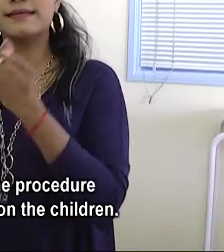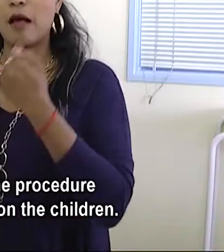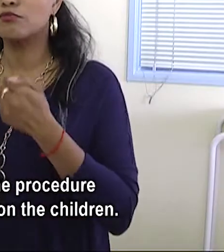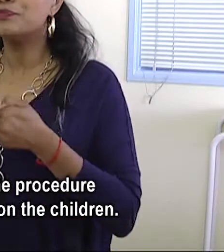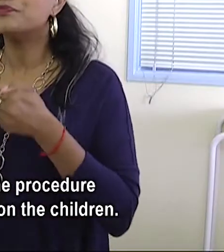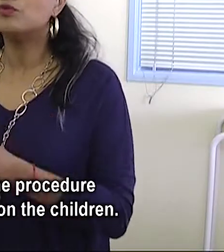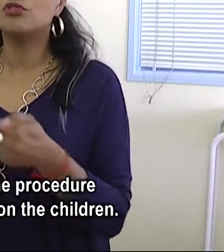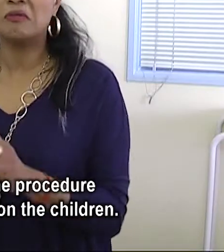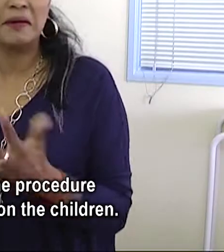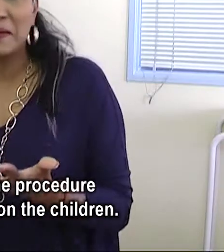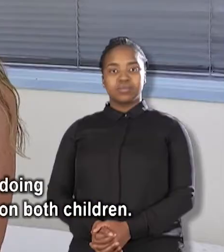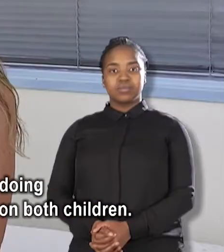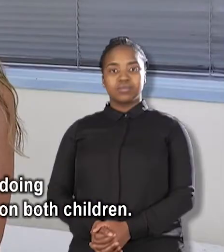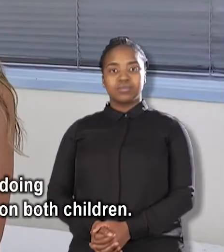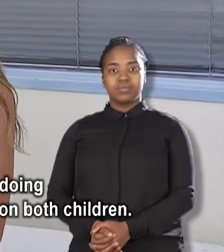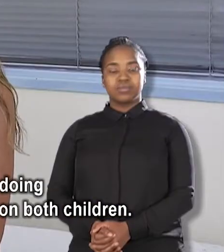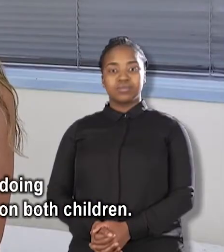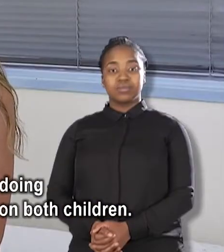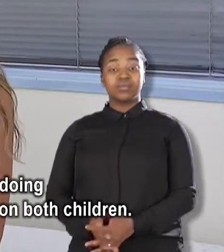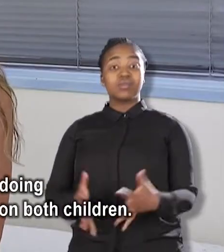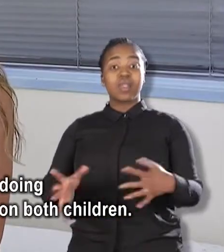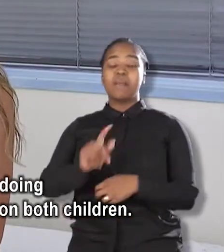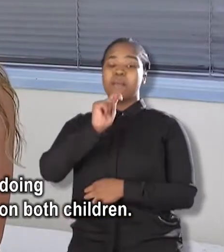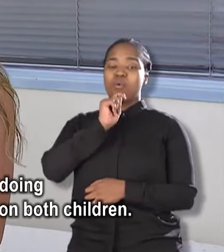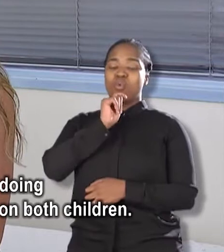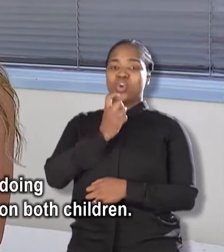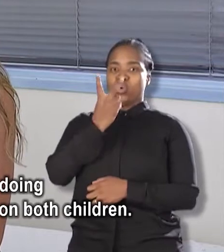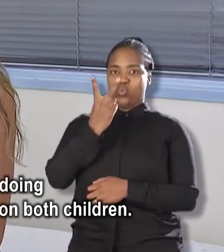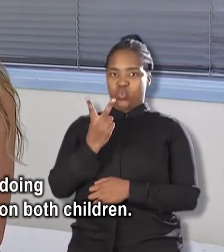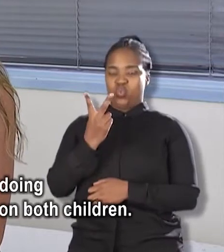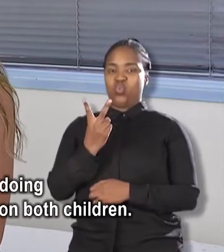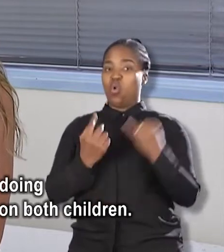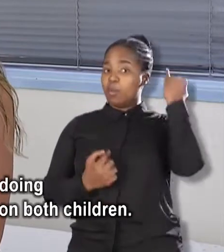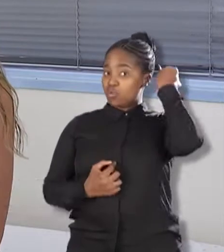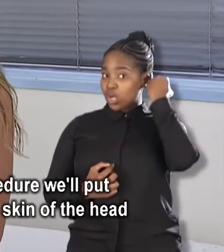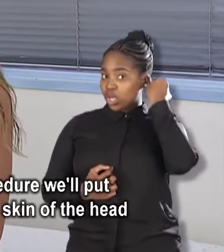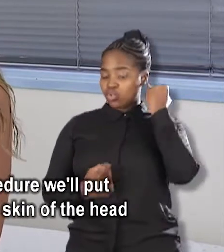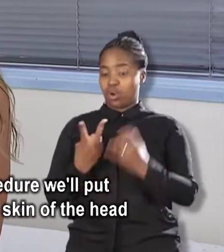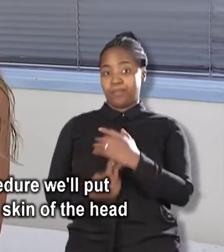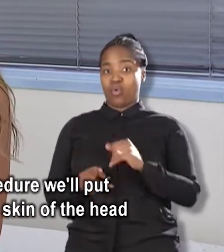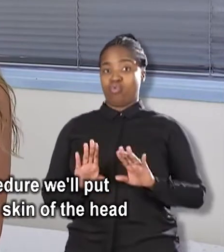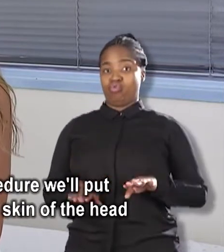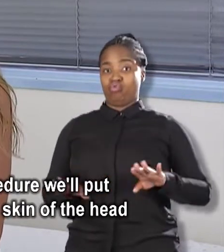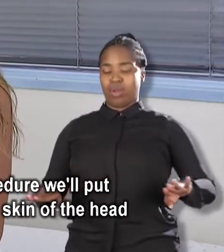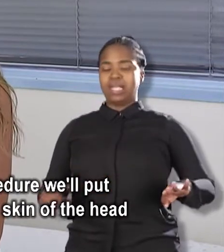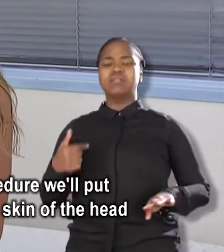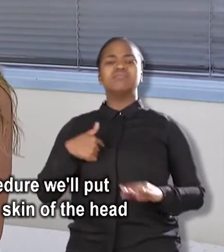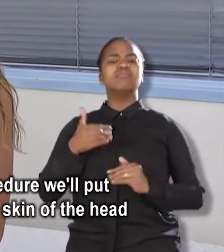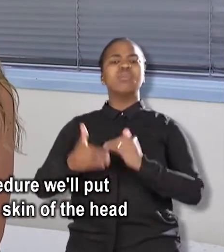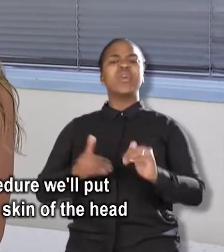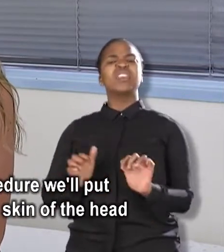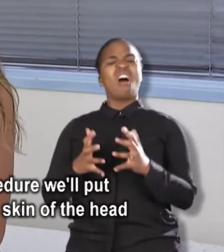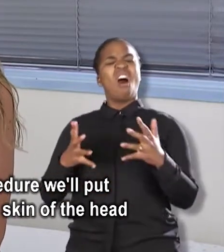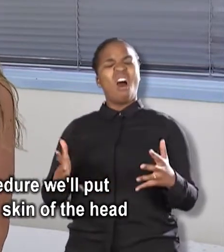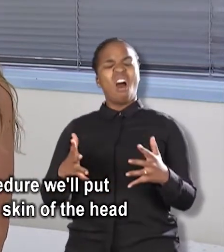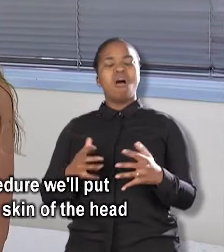Tell us about the procedure you will be doing on the children. This morning we'll be doing a cochlear implant on both of these children. This procedure basically just